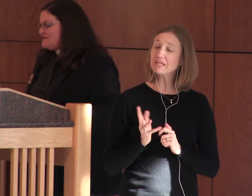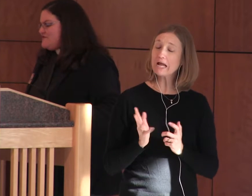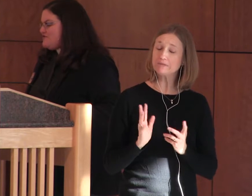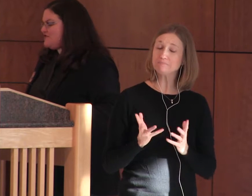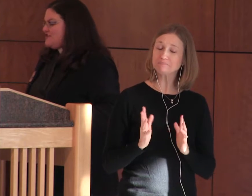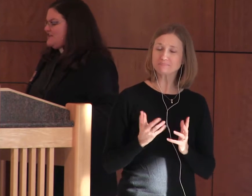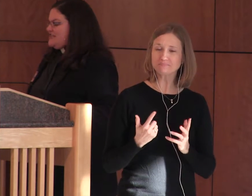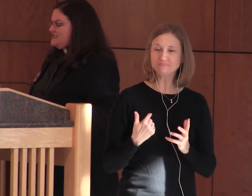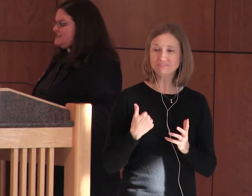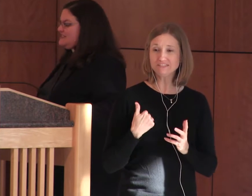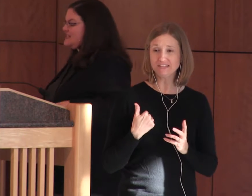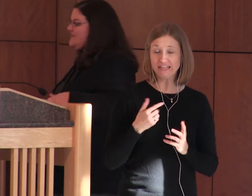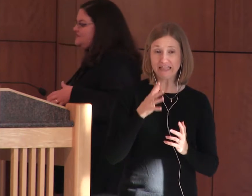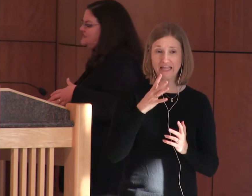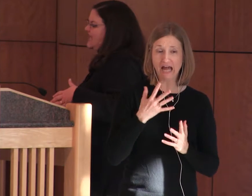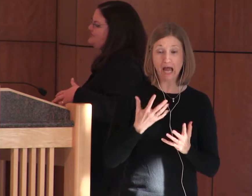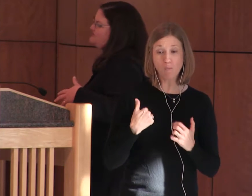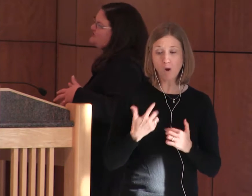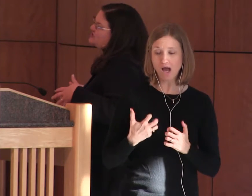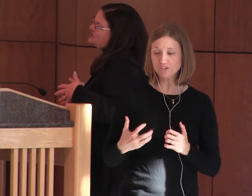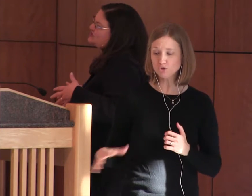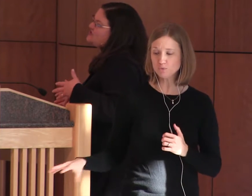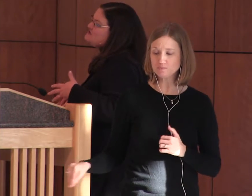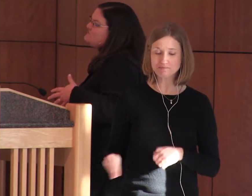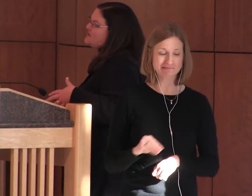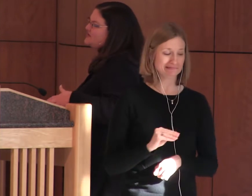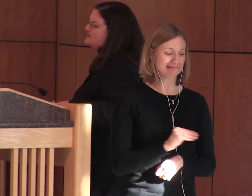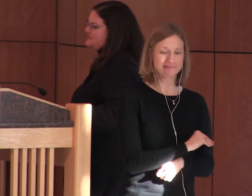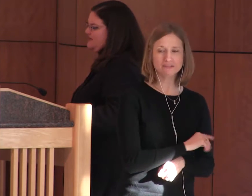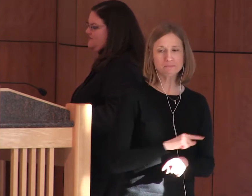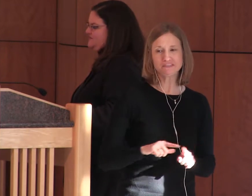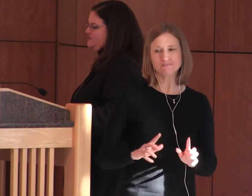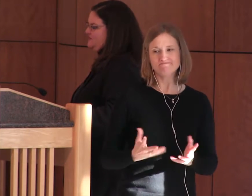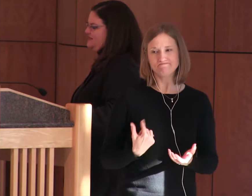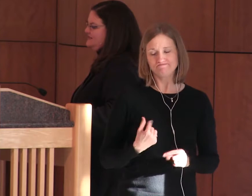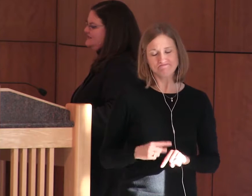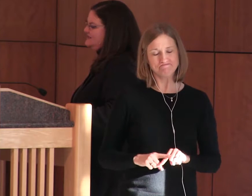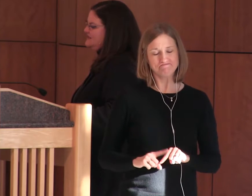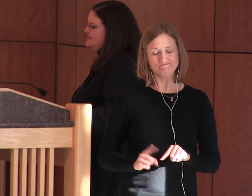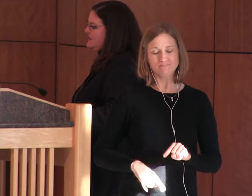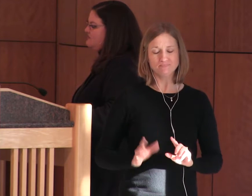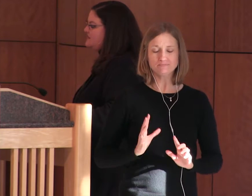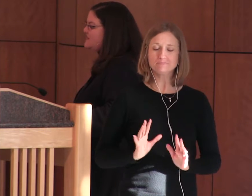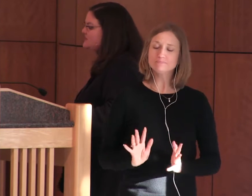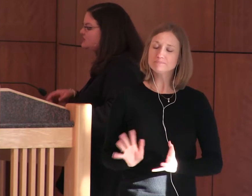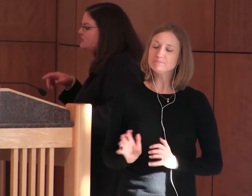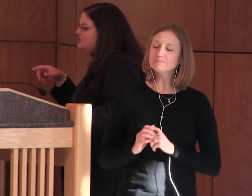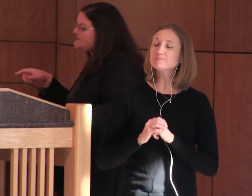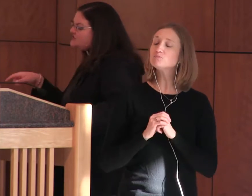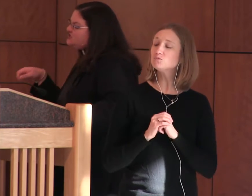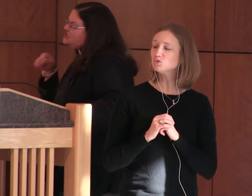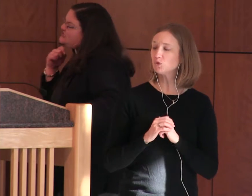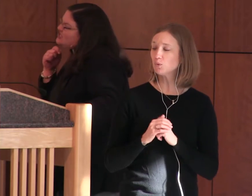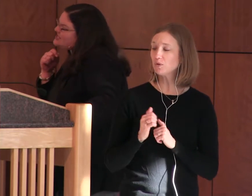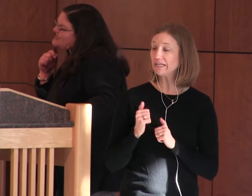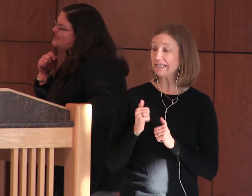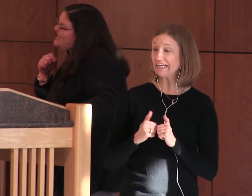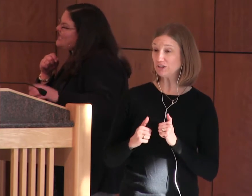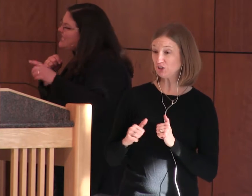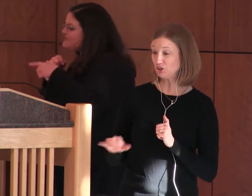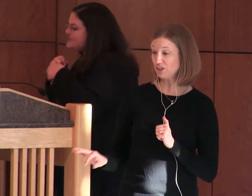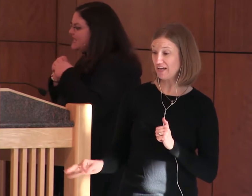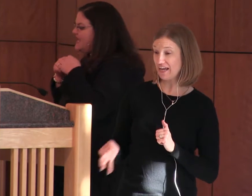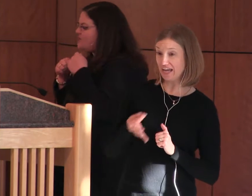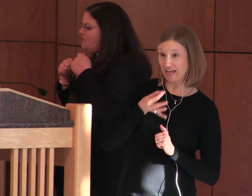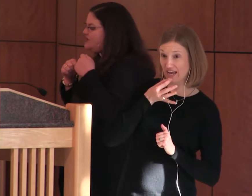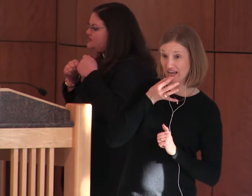She wanted to move the cookies to the other side, but she just couldn't bring herself to do it. With each cookie that she took,